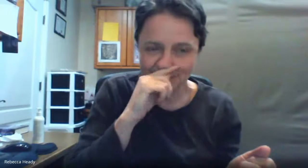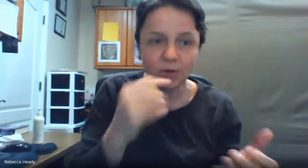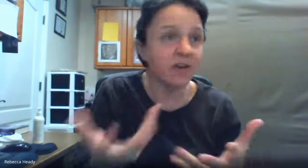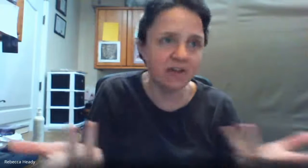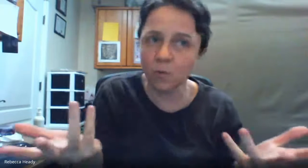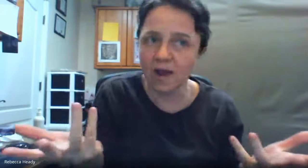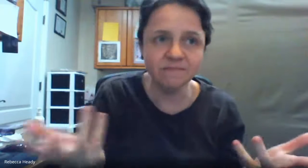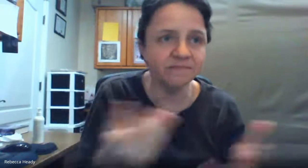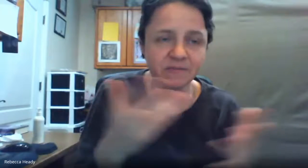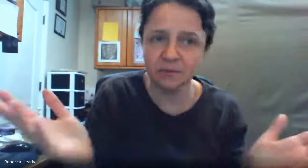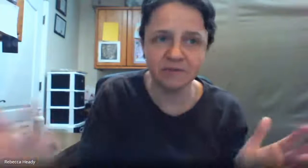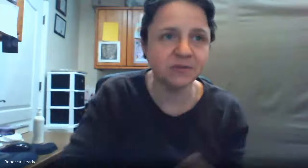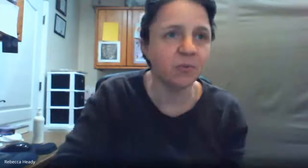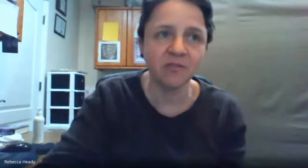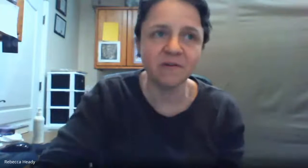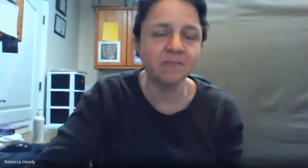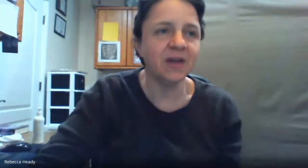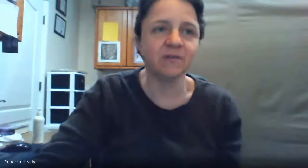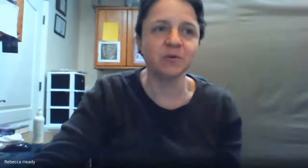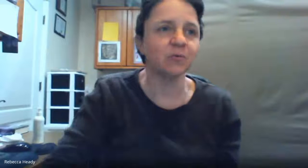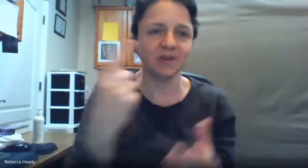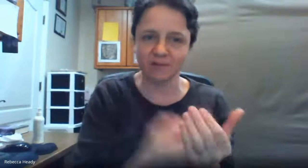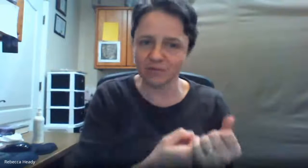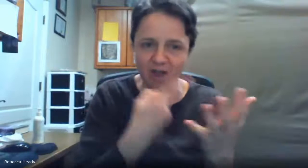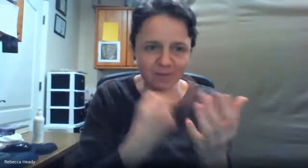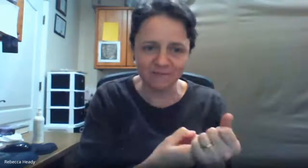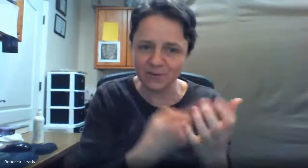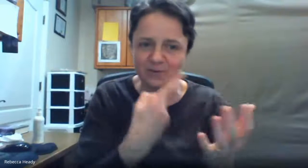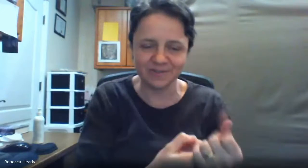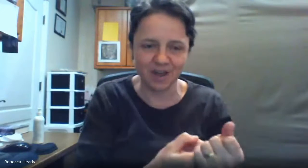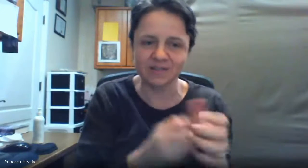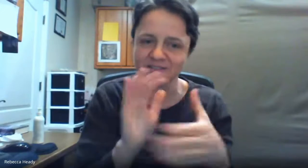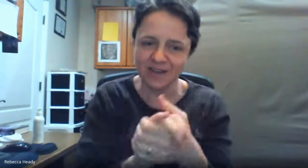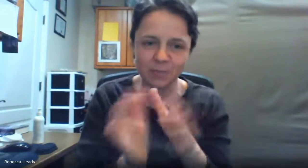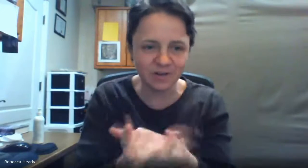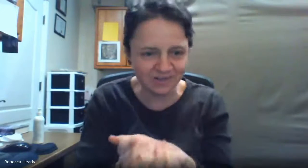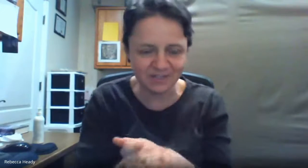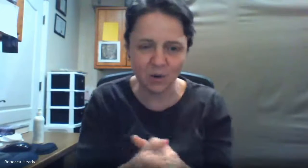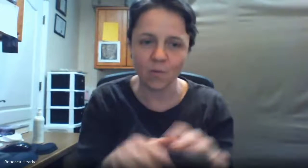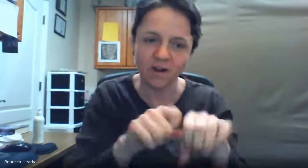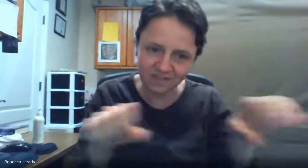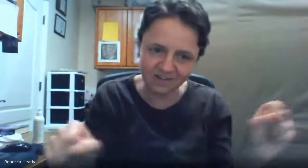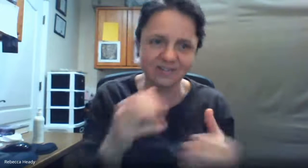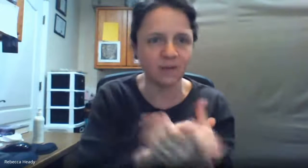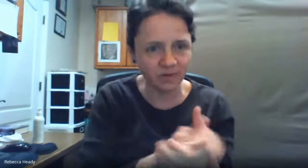So either one, if you do both of them, if you are talking about food, hot dogs and hamburgers, you know, or hot dogs and